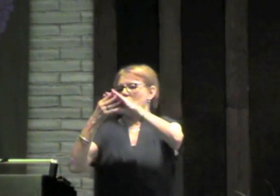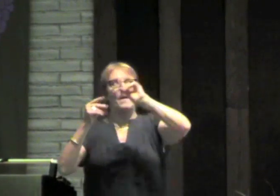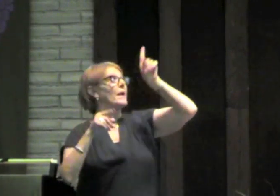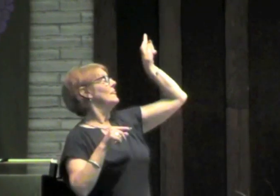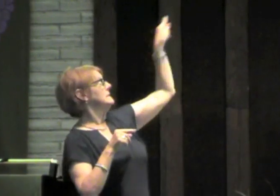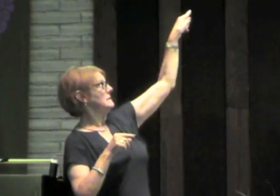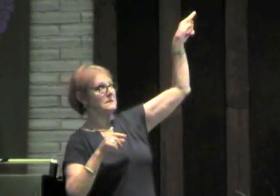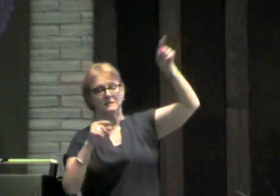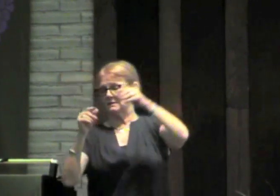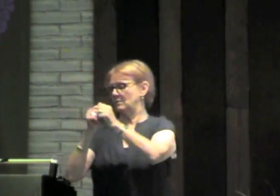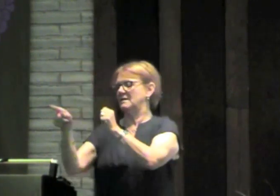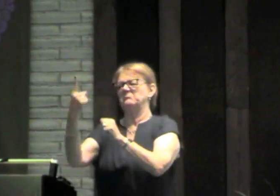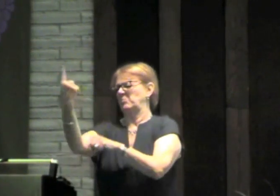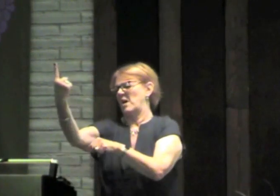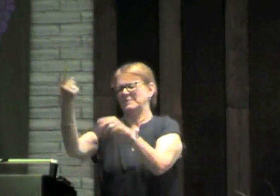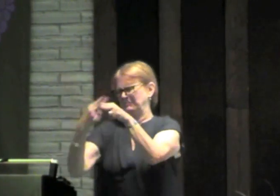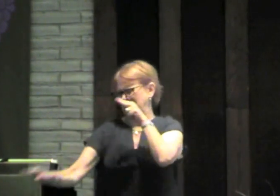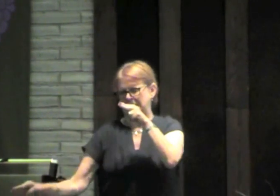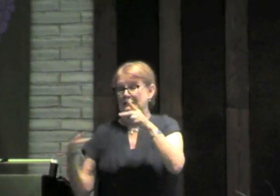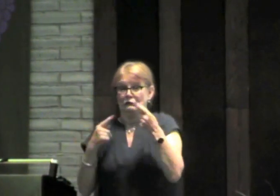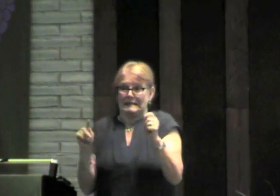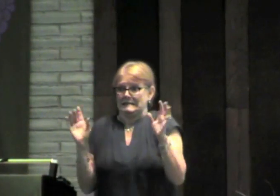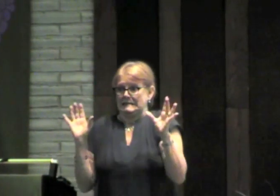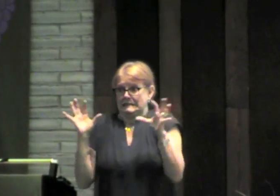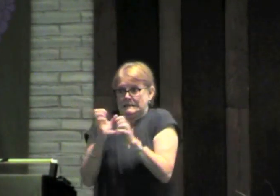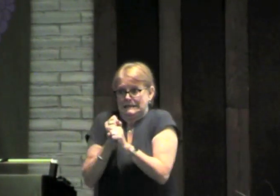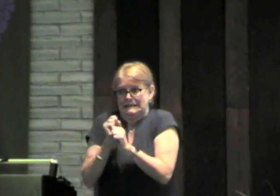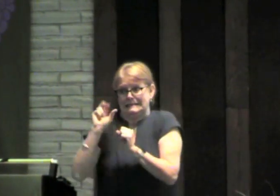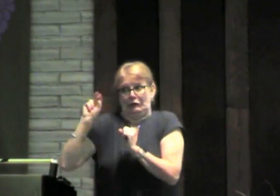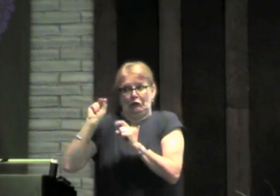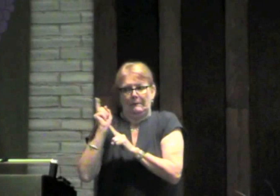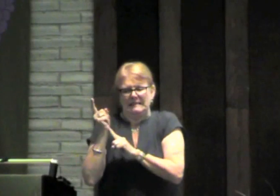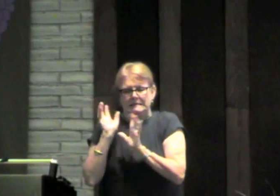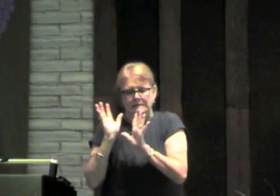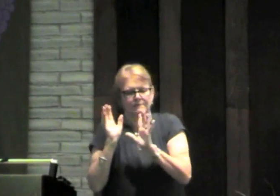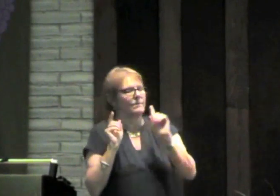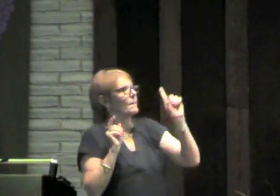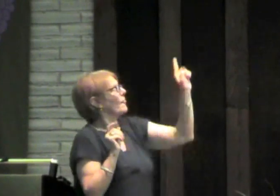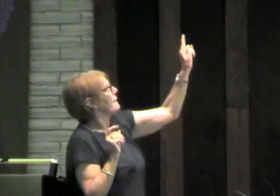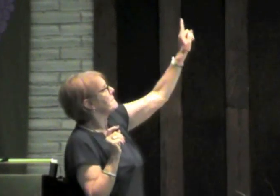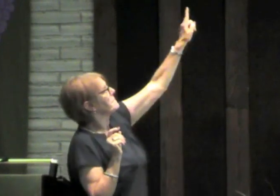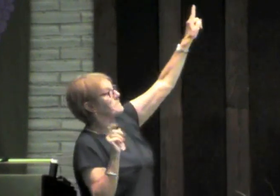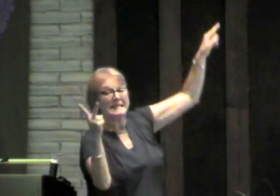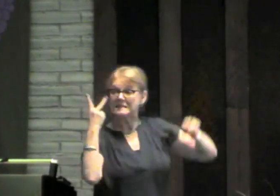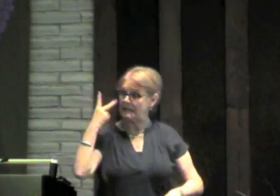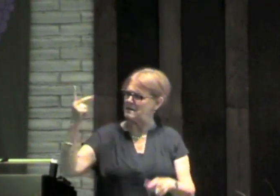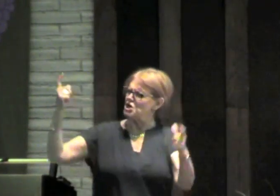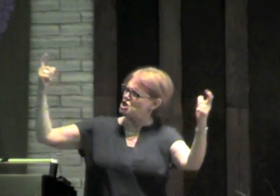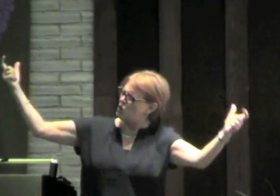Now I've got to tell you the story about this. I'm going to try and keep this to 30 minutes. I'm sorry if I'm